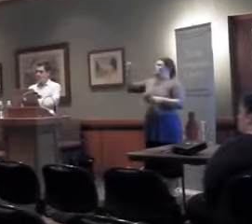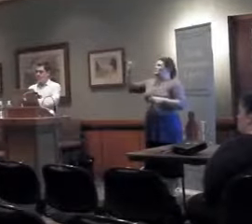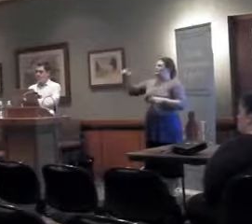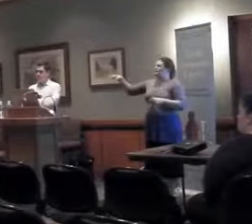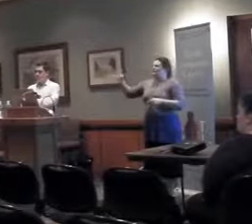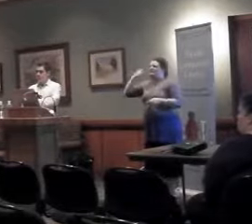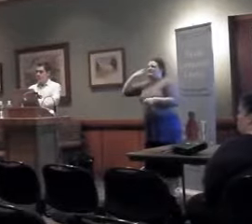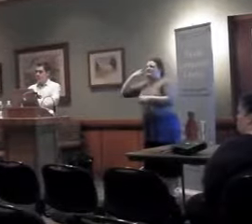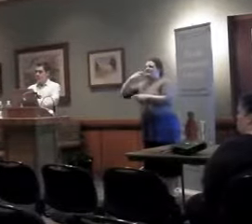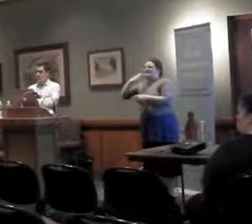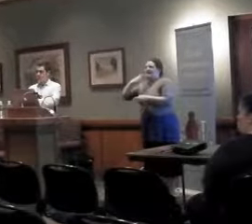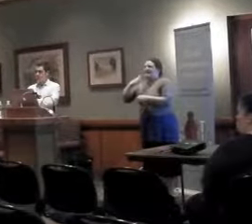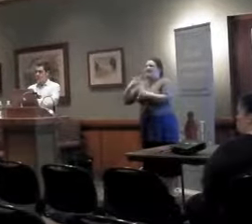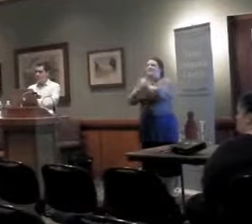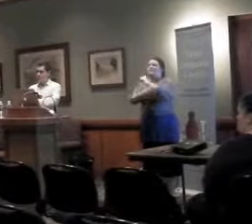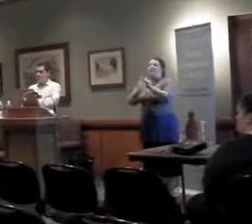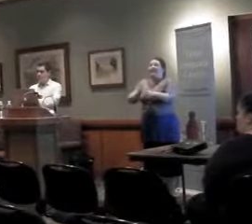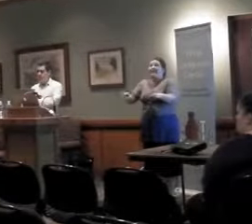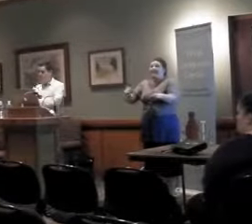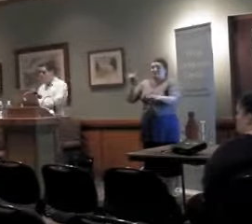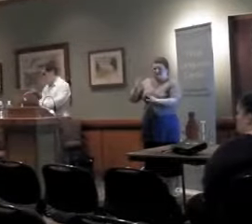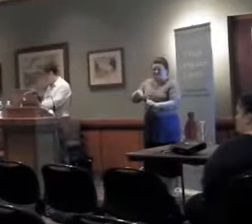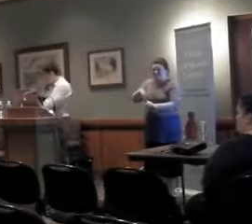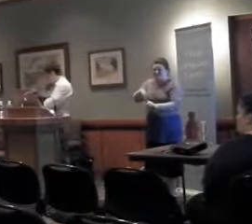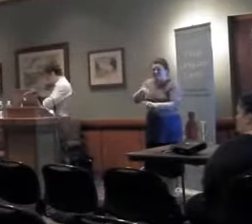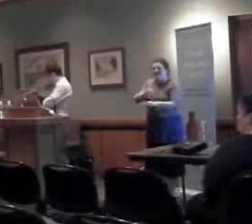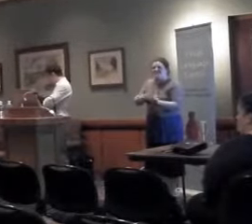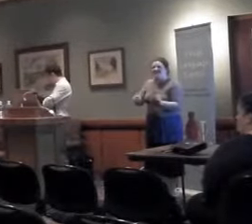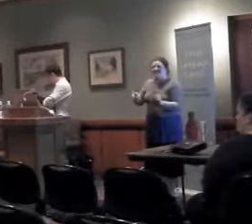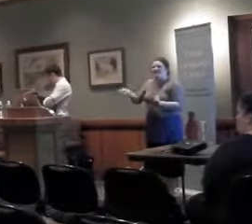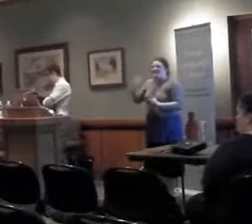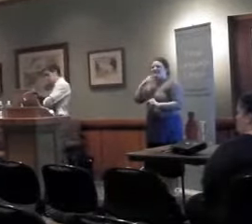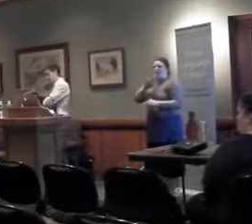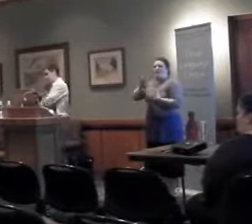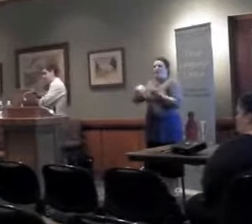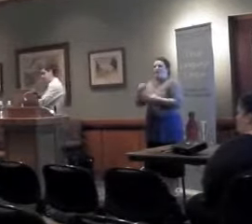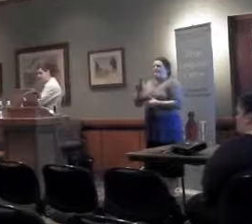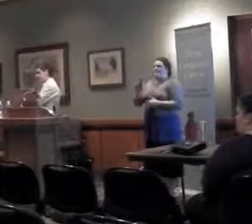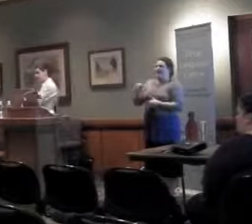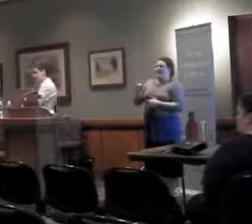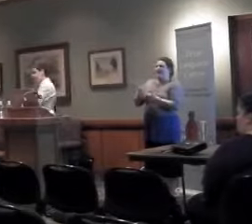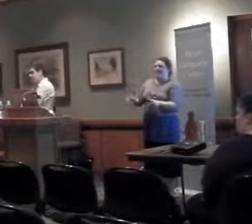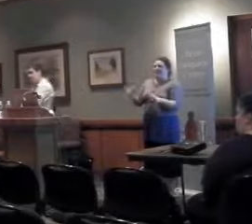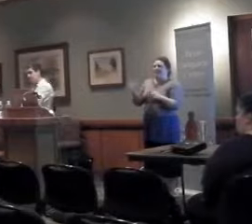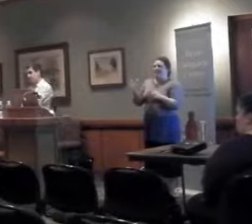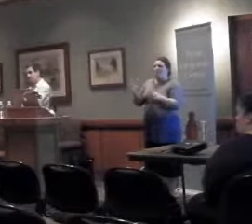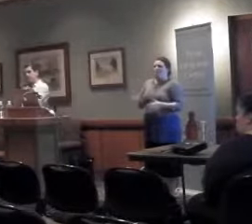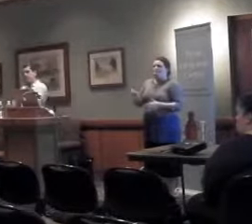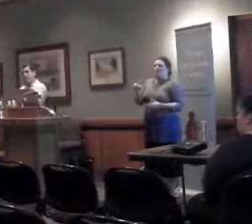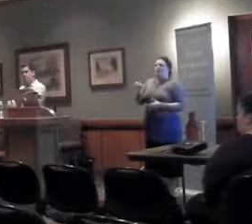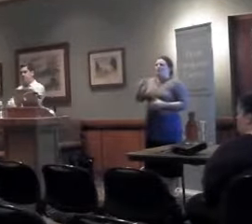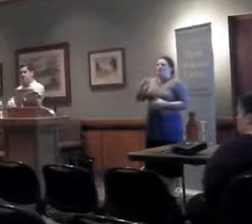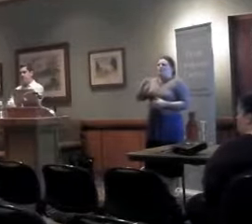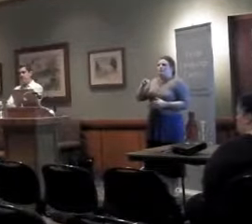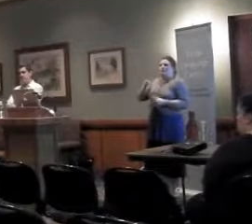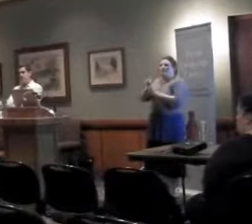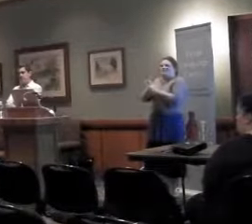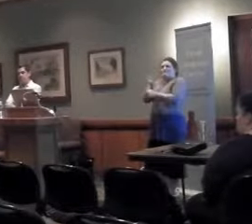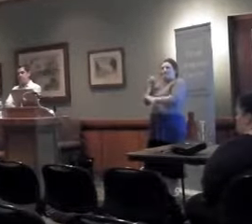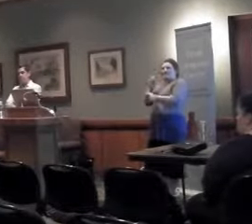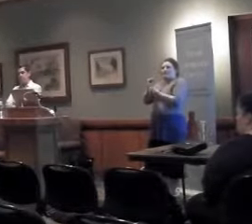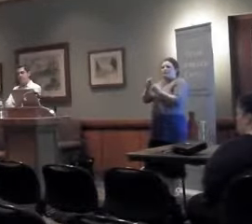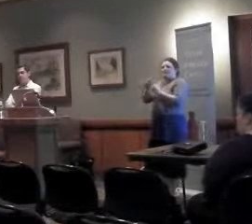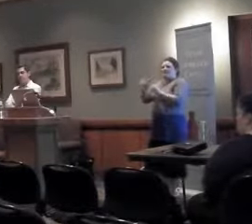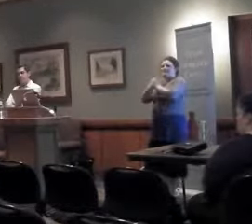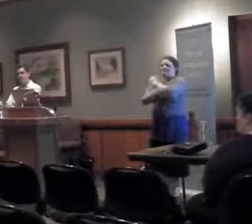just said foreign language, but then you said they're all bilingual. So do you avoid the term foreign? Do